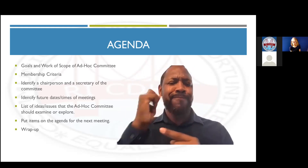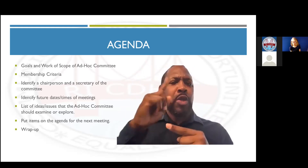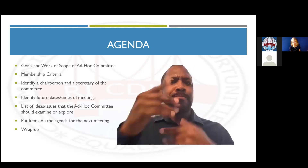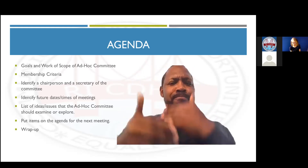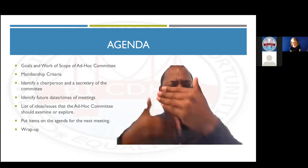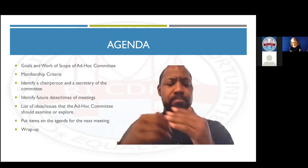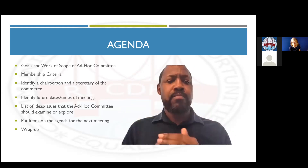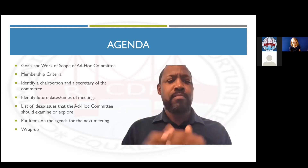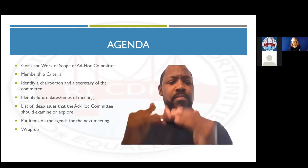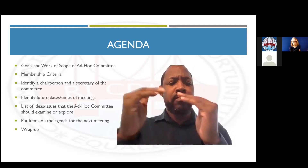the minutes.